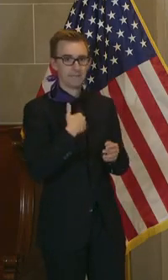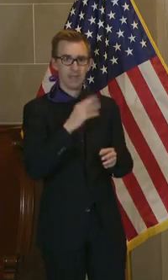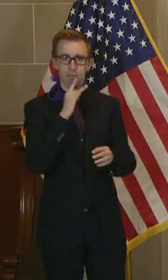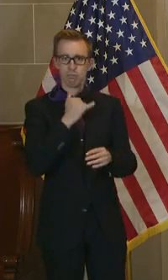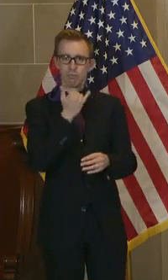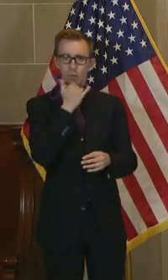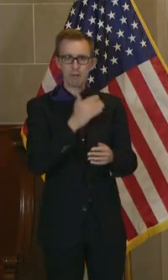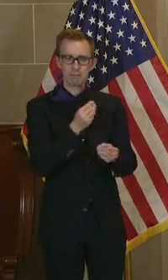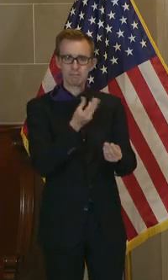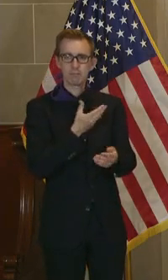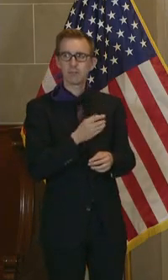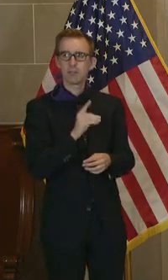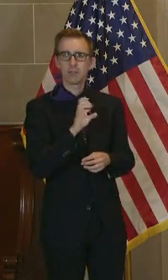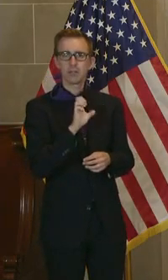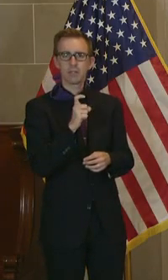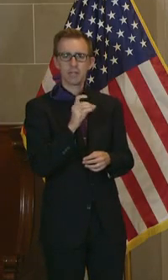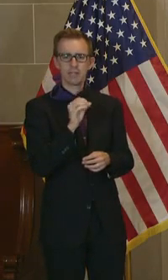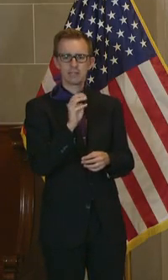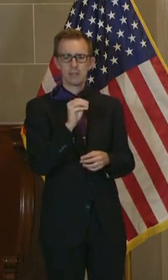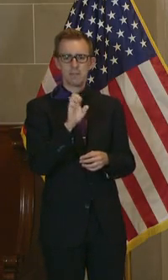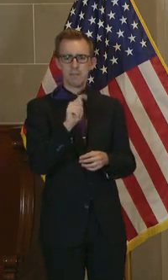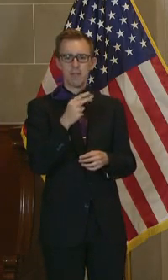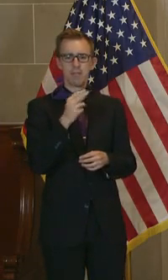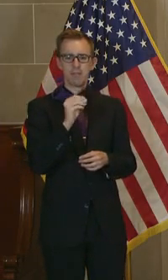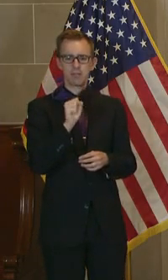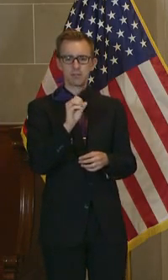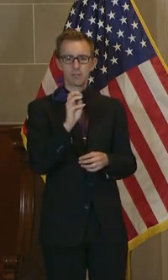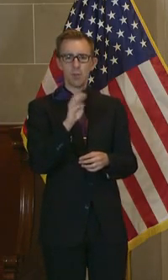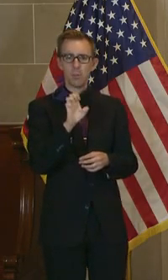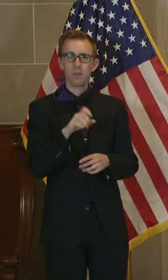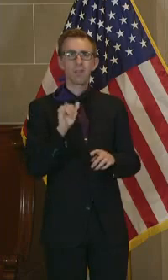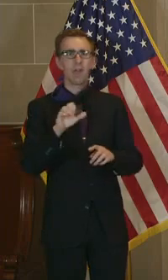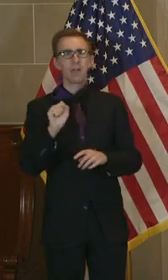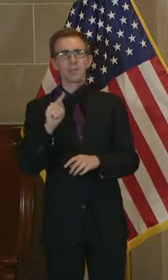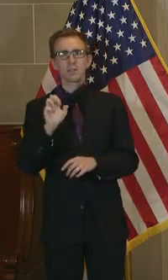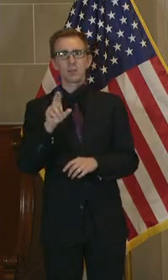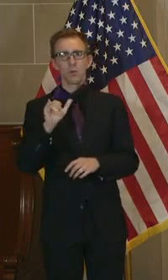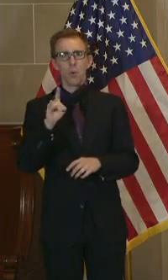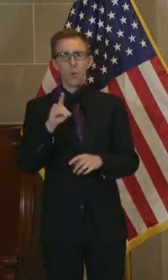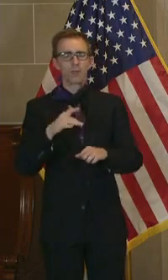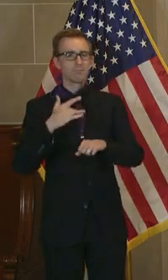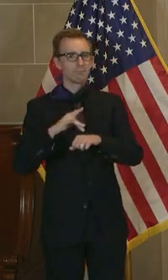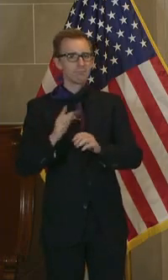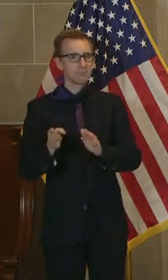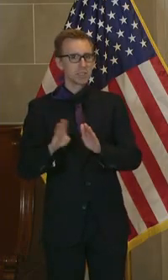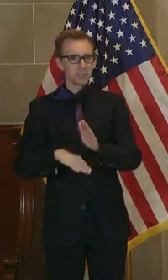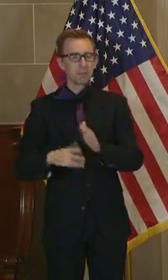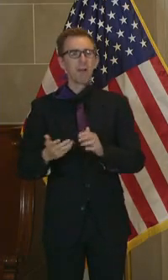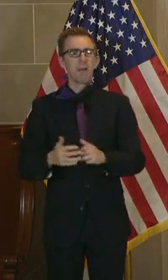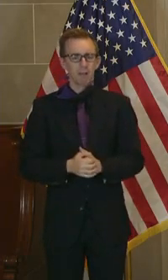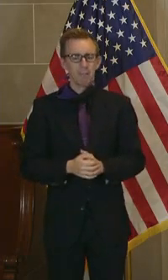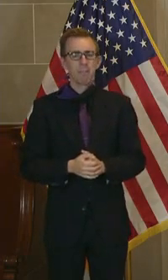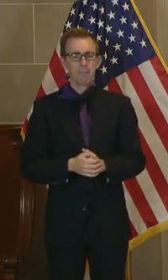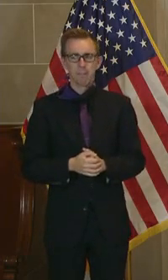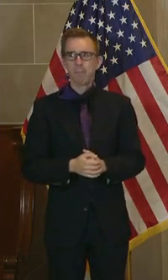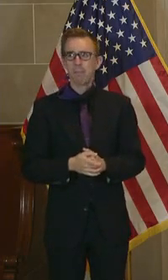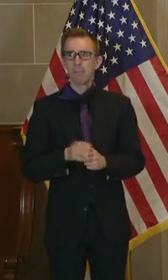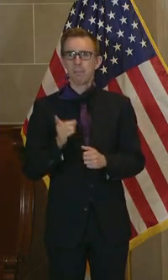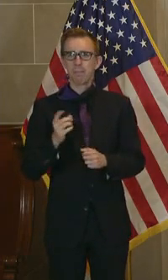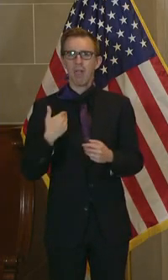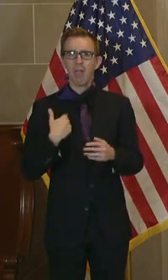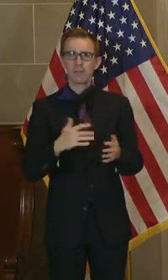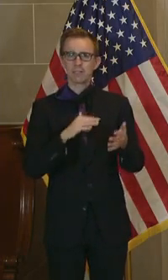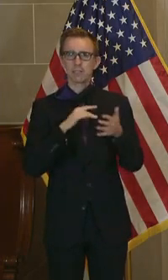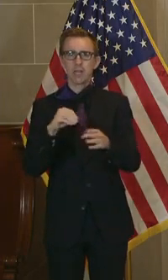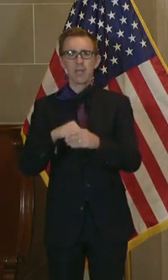wrong, the dexamethasone. It's a steroid that's widely available. Yeah. They say it's cheap. And there's a study